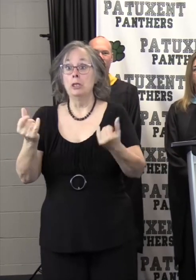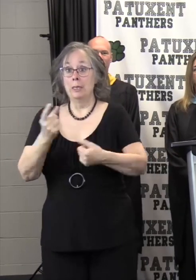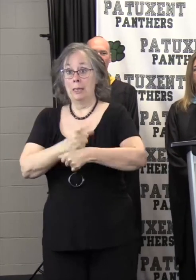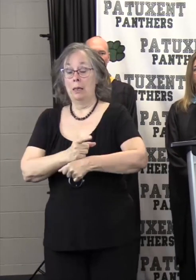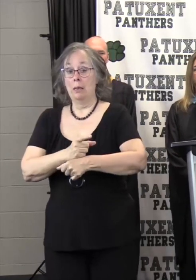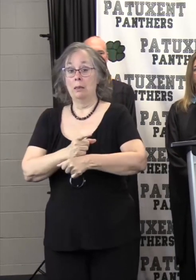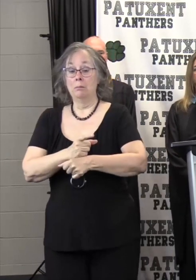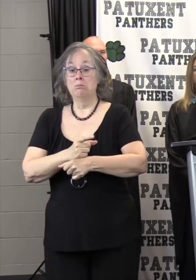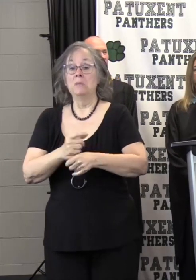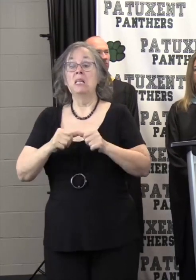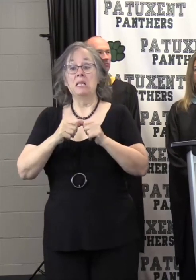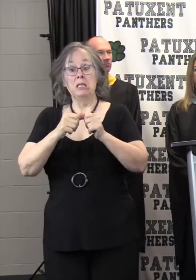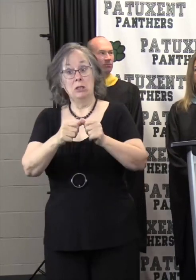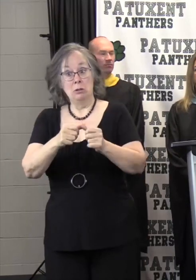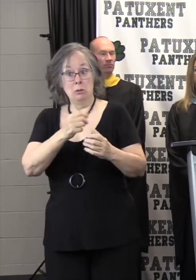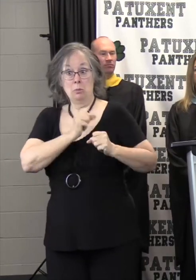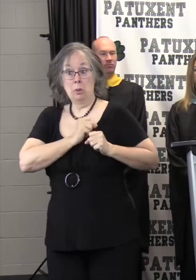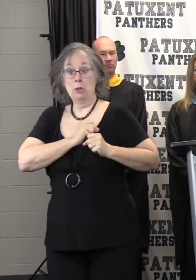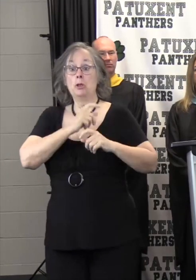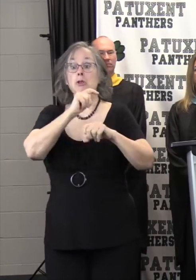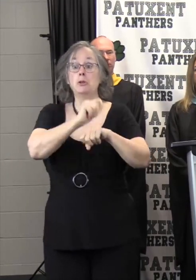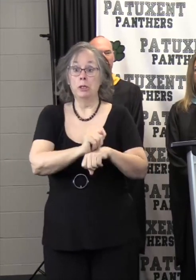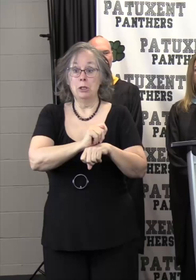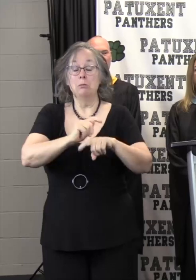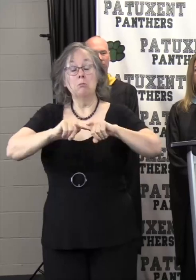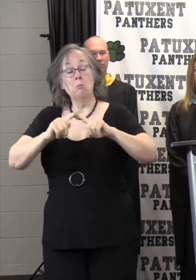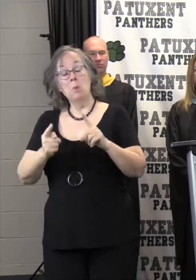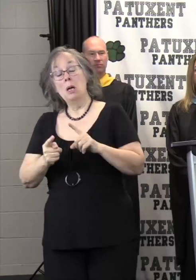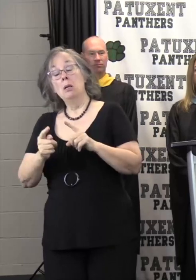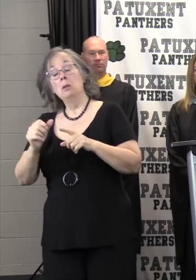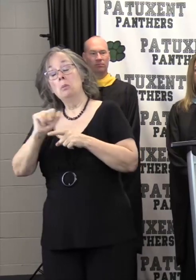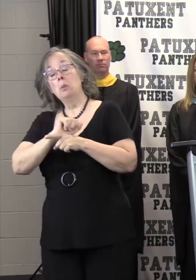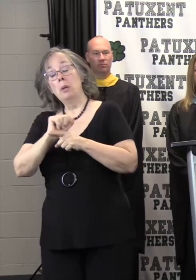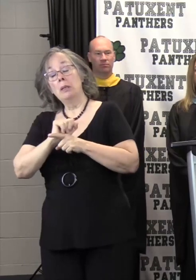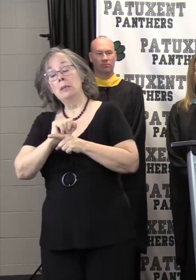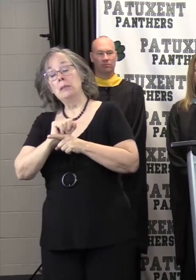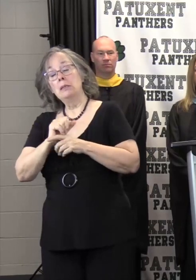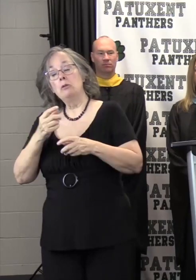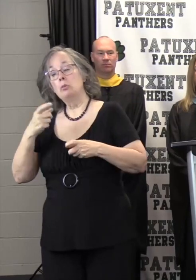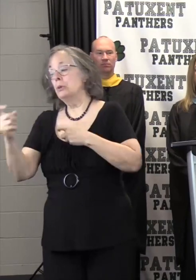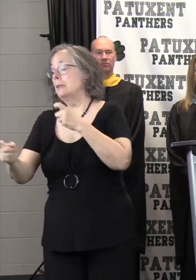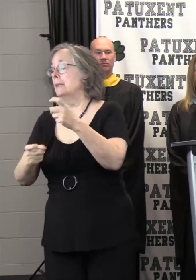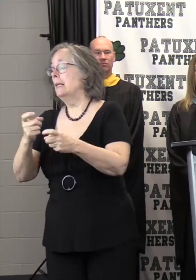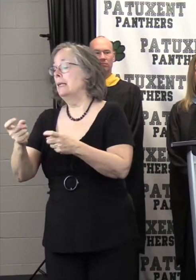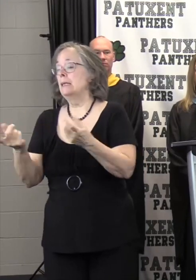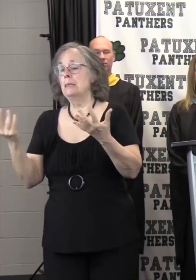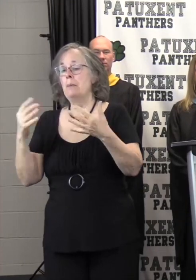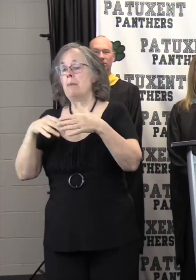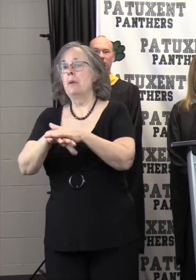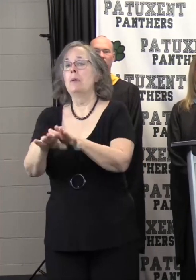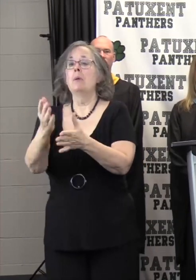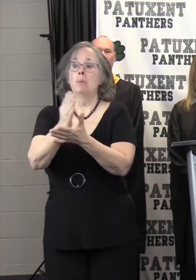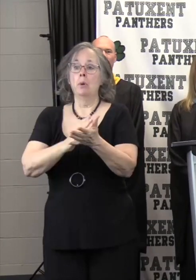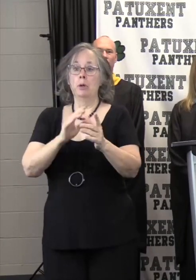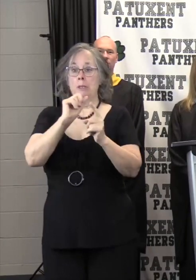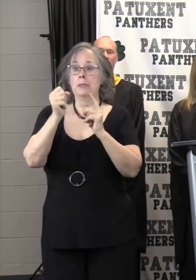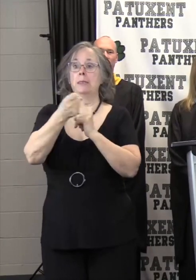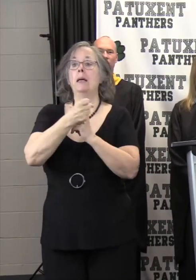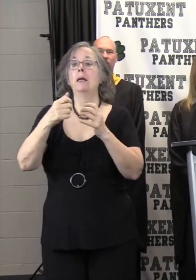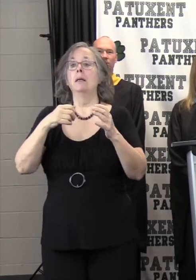While the challenge coin remains a military tradition, the practice of presenting coins has become mainstreamed into American society and